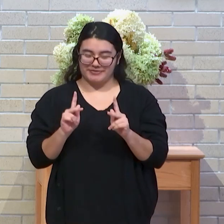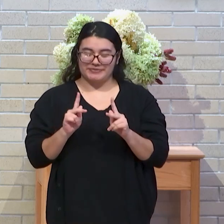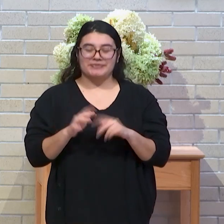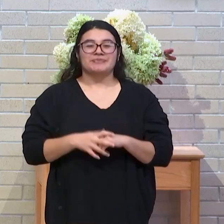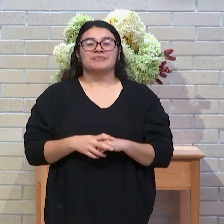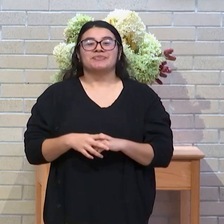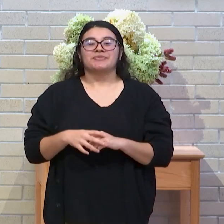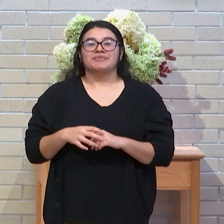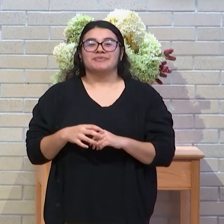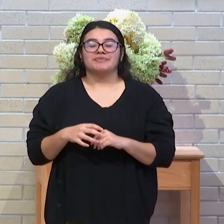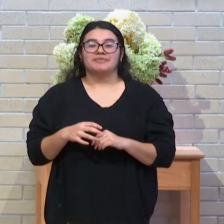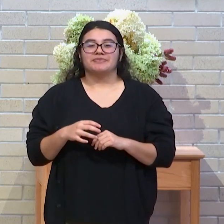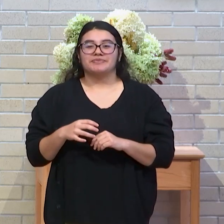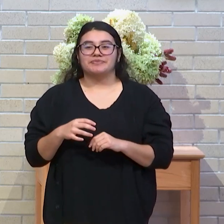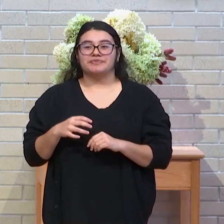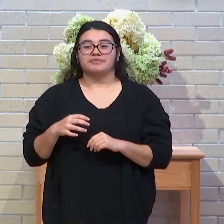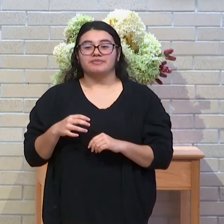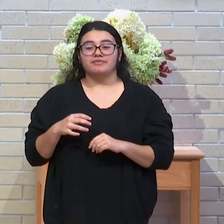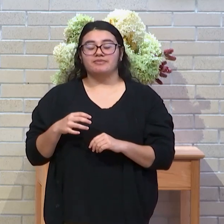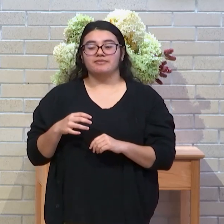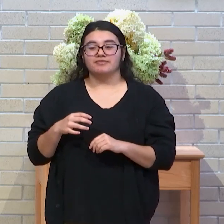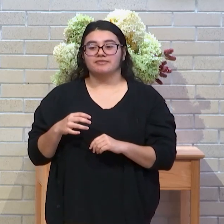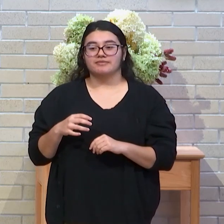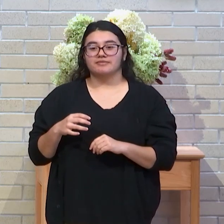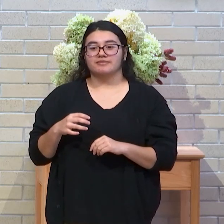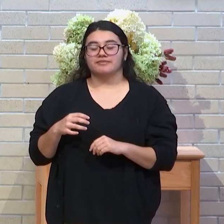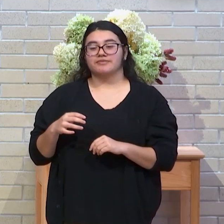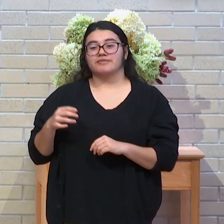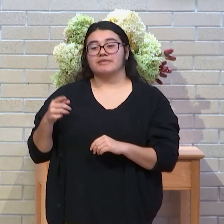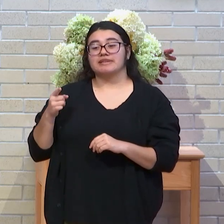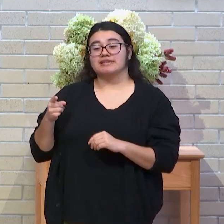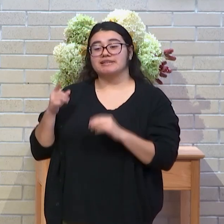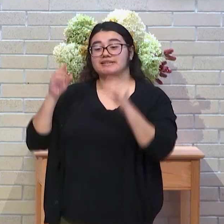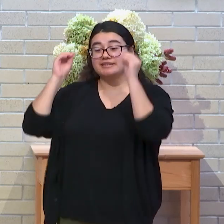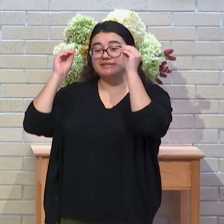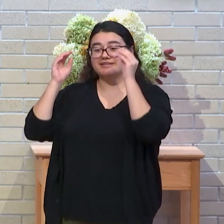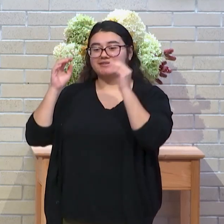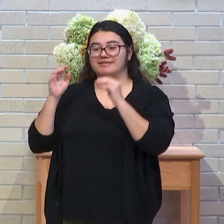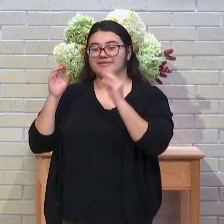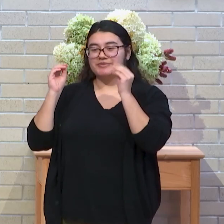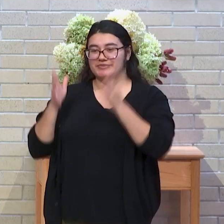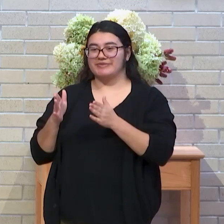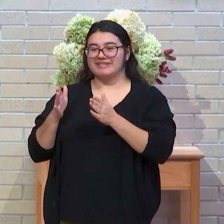She's also one of the professors that was actually helped me make the first